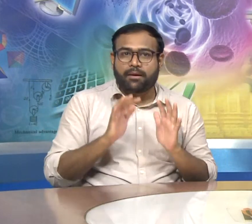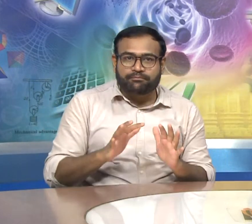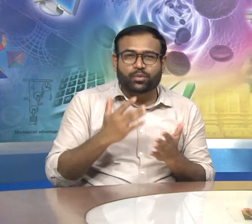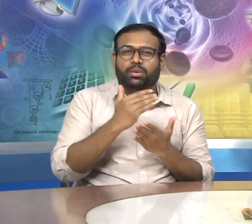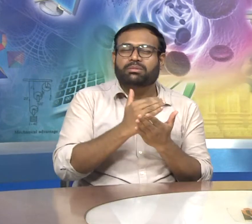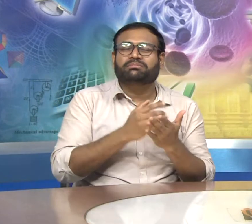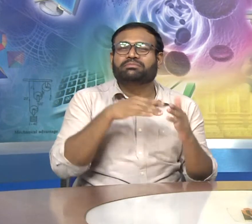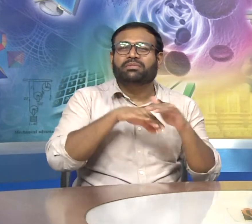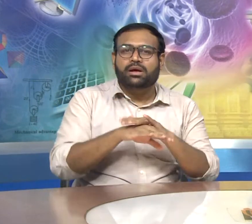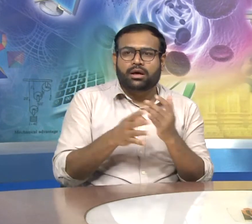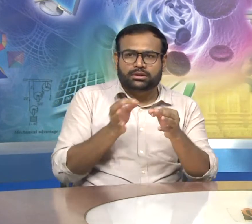initiation